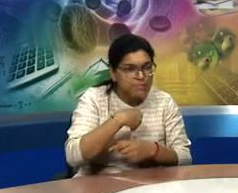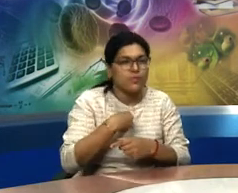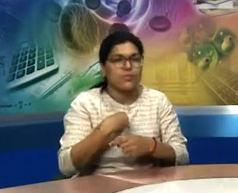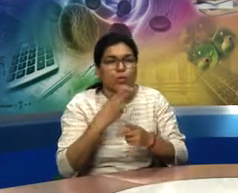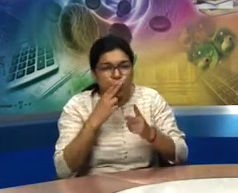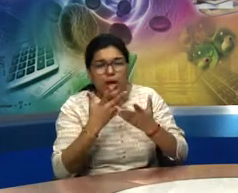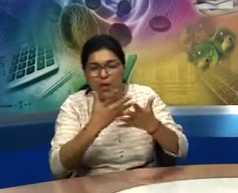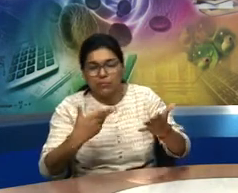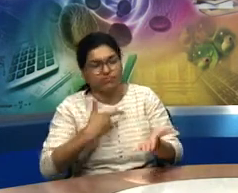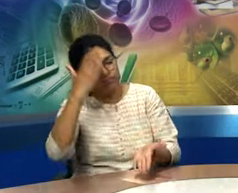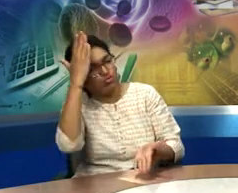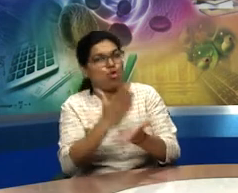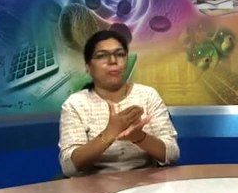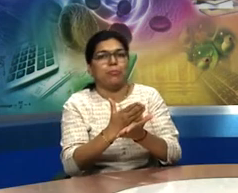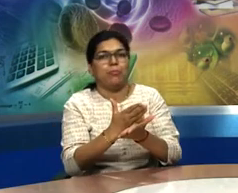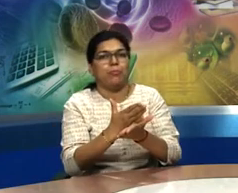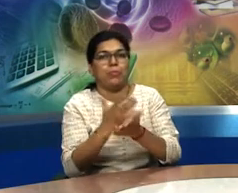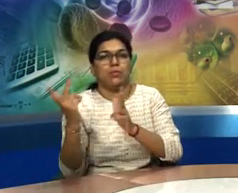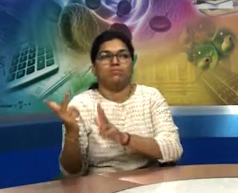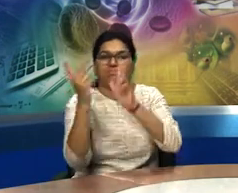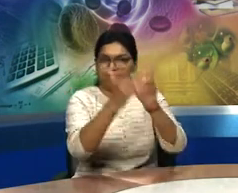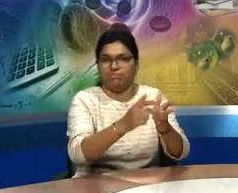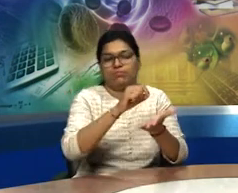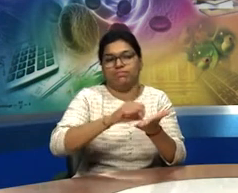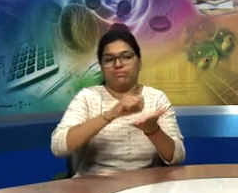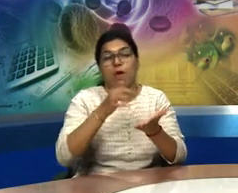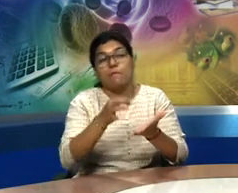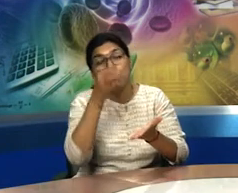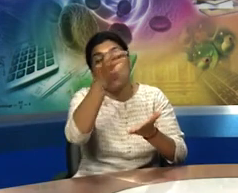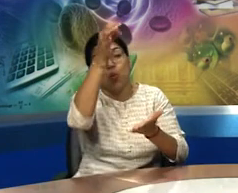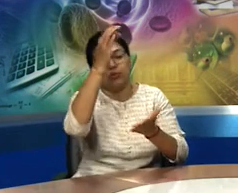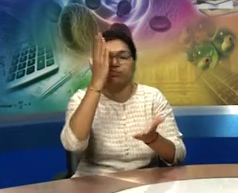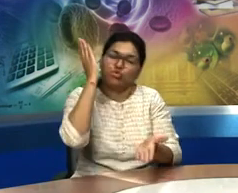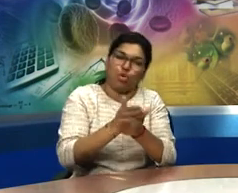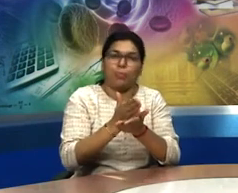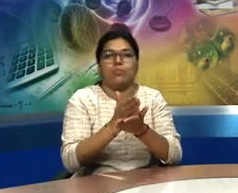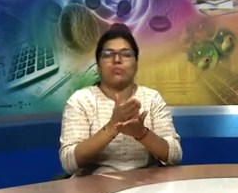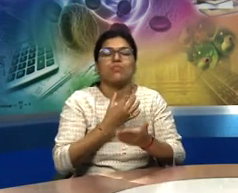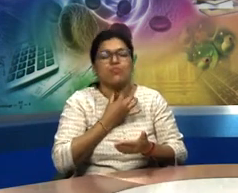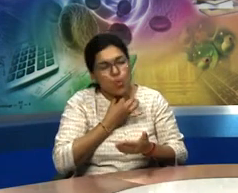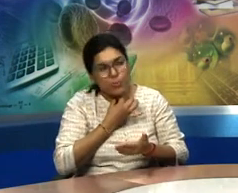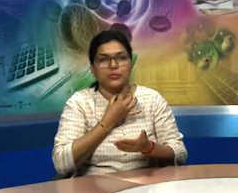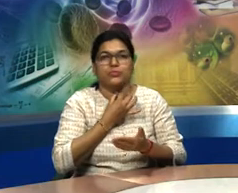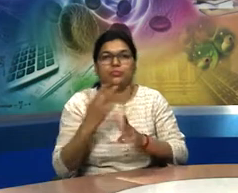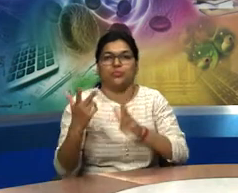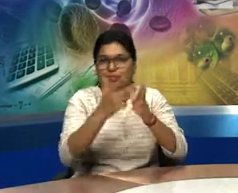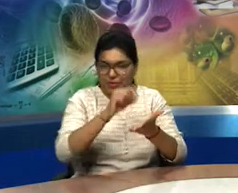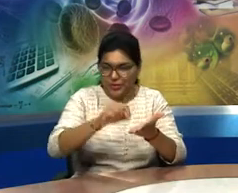the father, for the offences which are made by Gandhiji. So Gandhiji also pledged